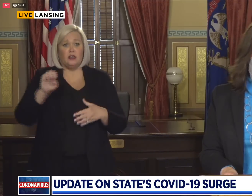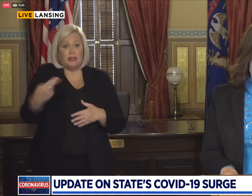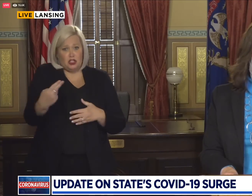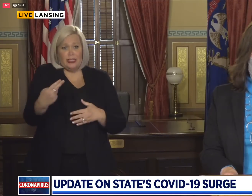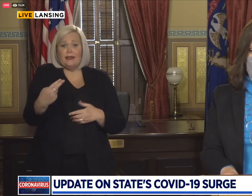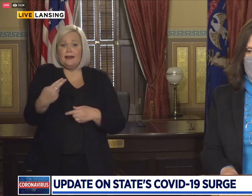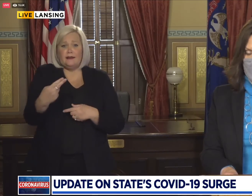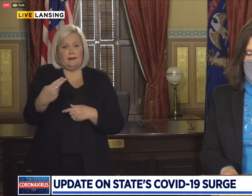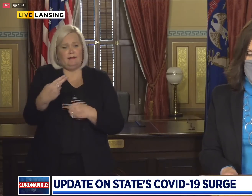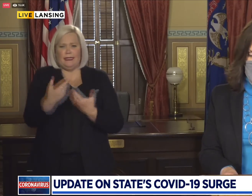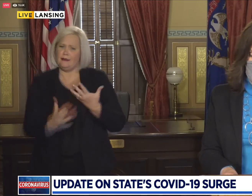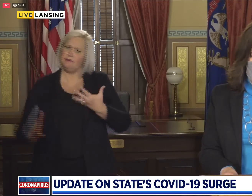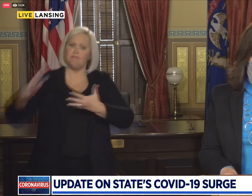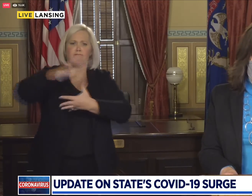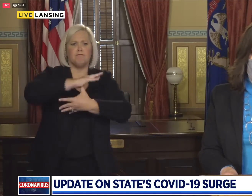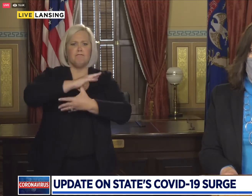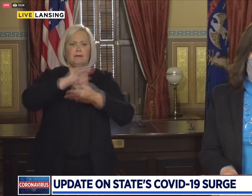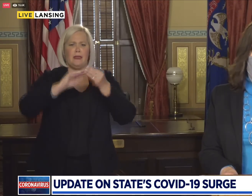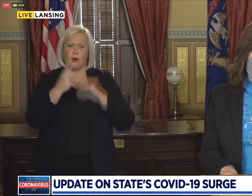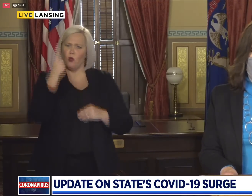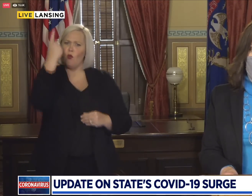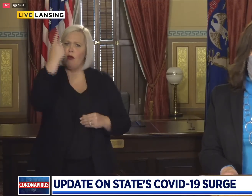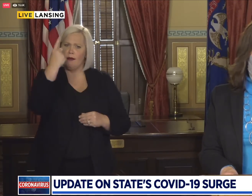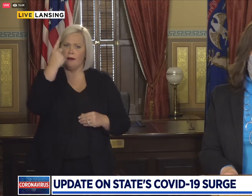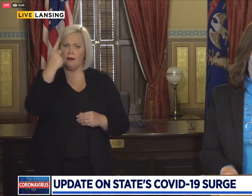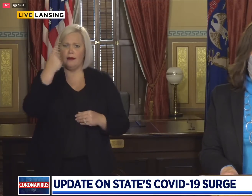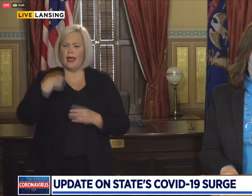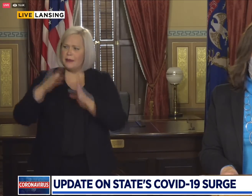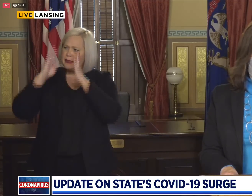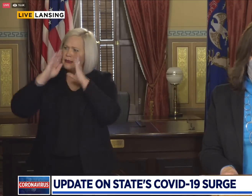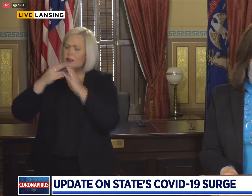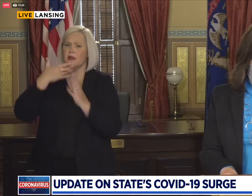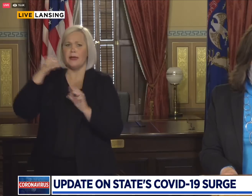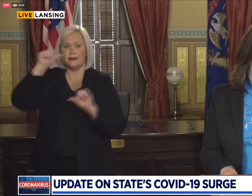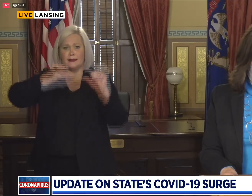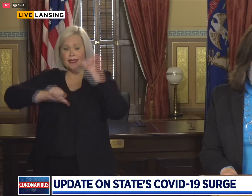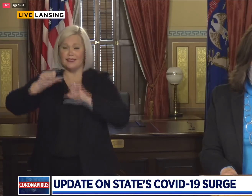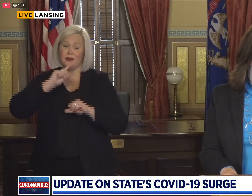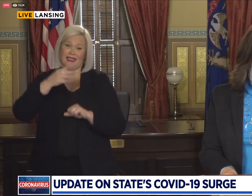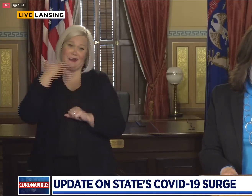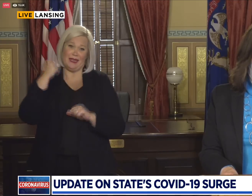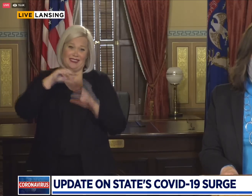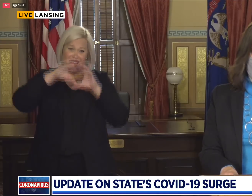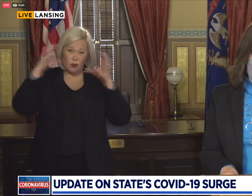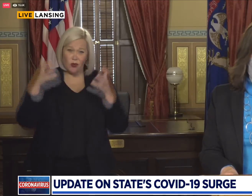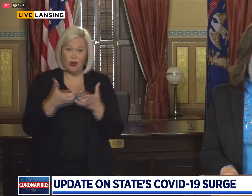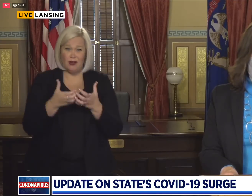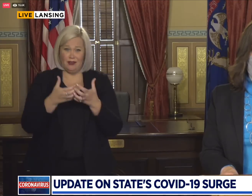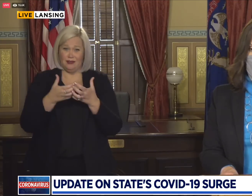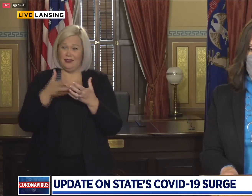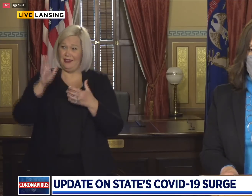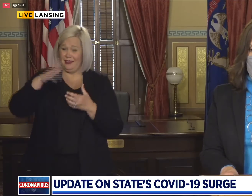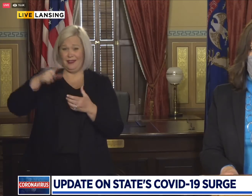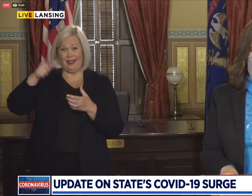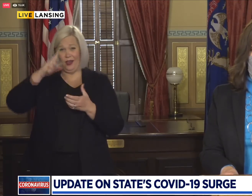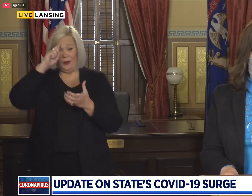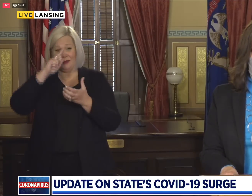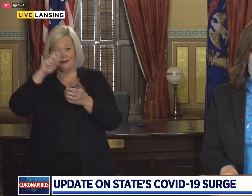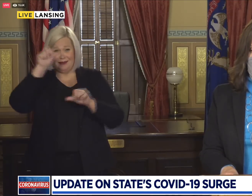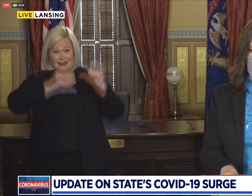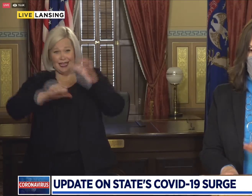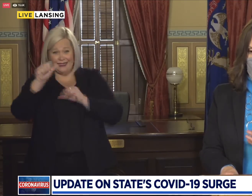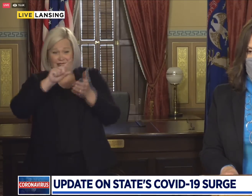to the best scientists that we have, which are the best in the world, and we'll make decisions to keep people safe.